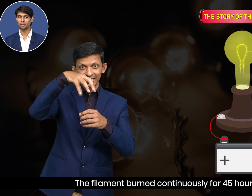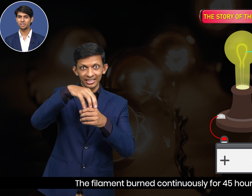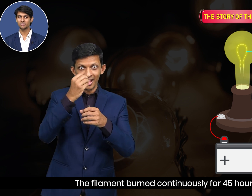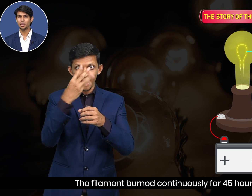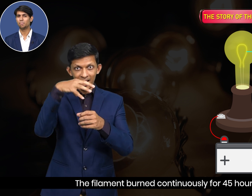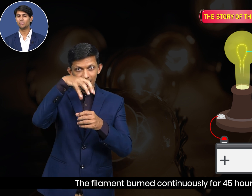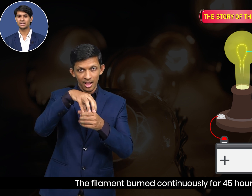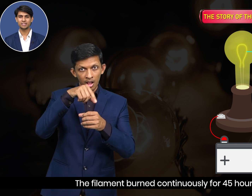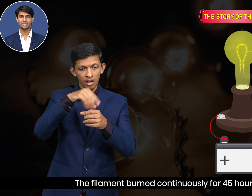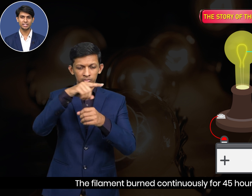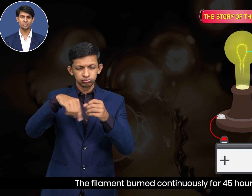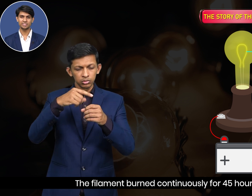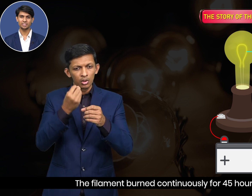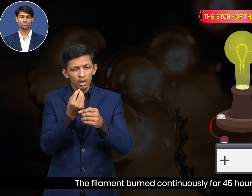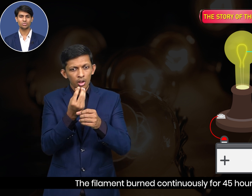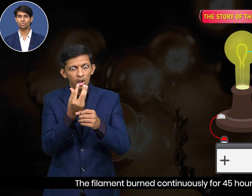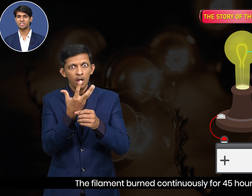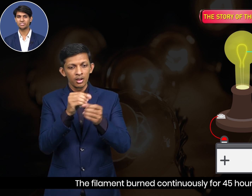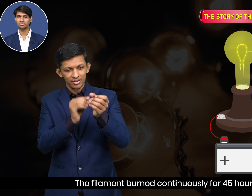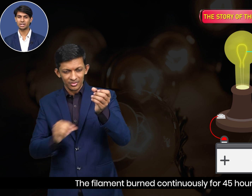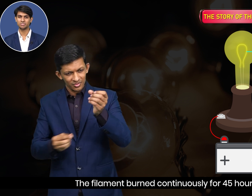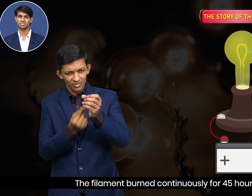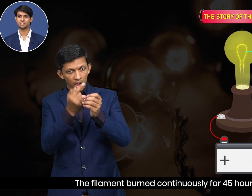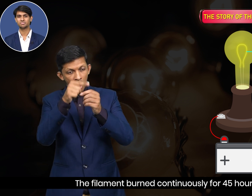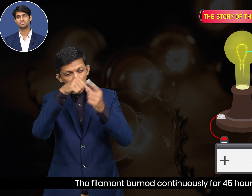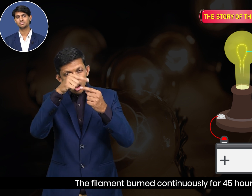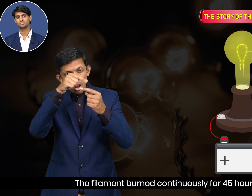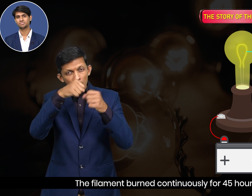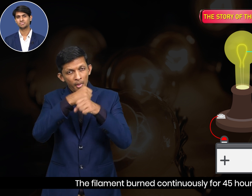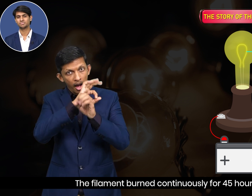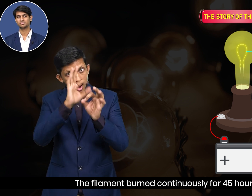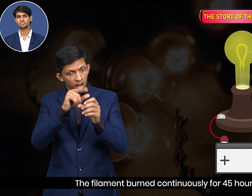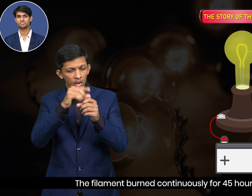The filament burned continuously for 45 hours.